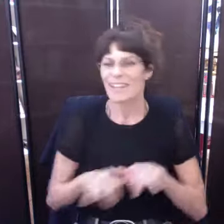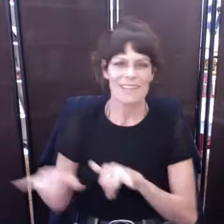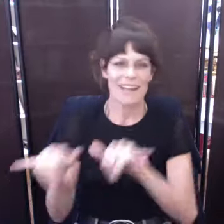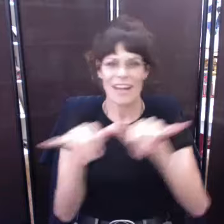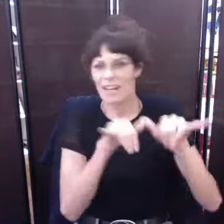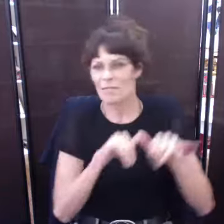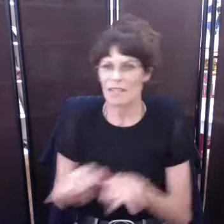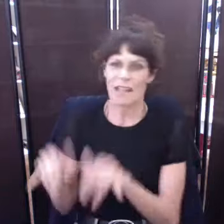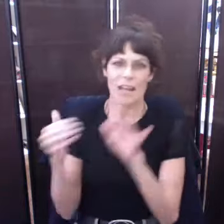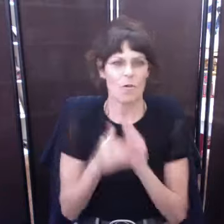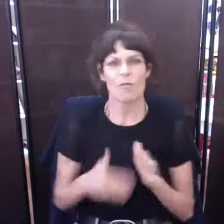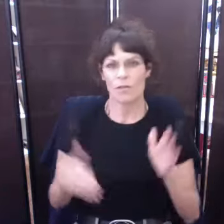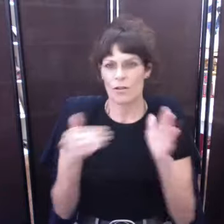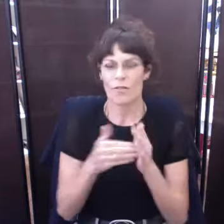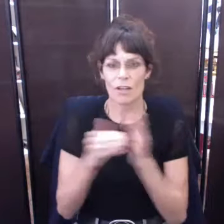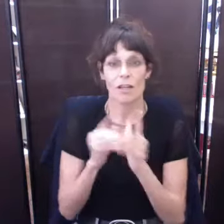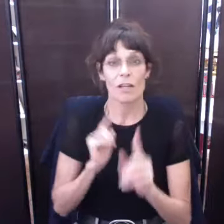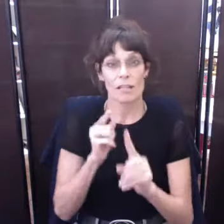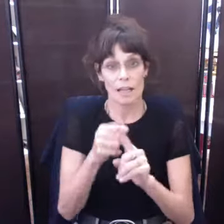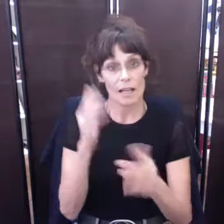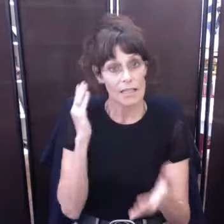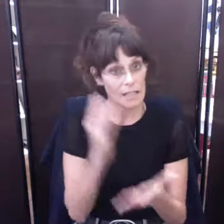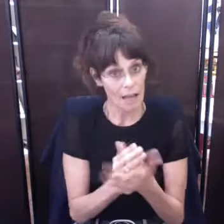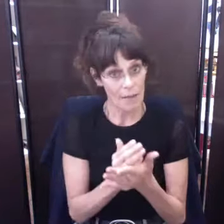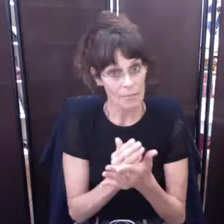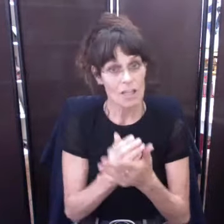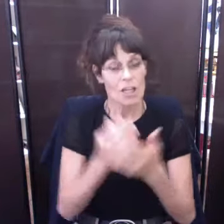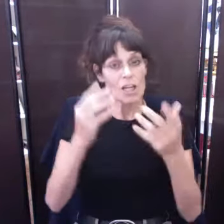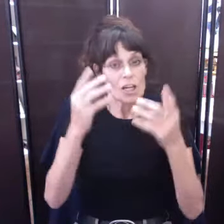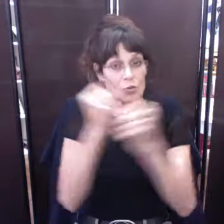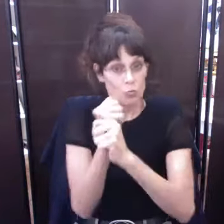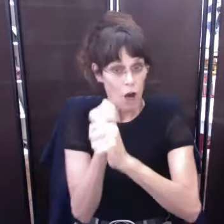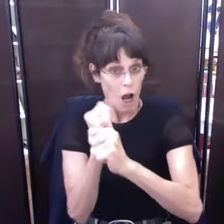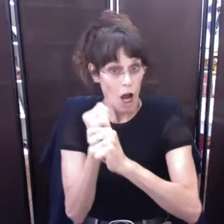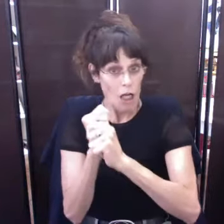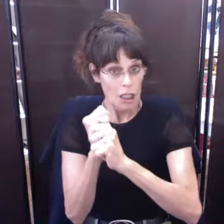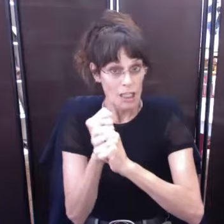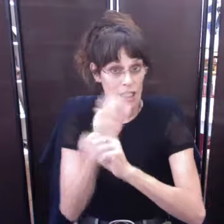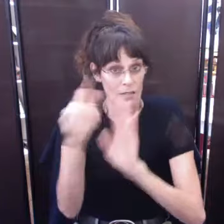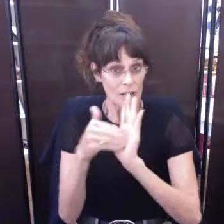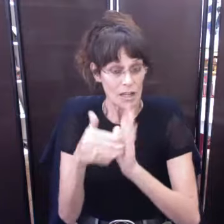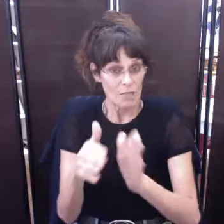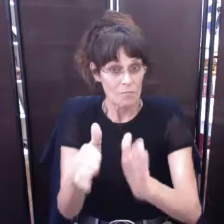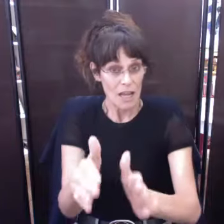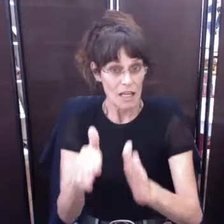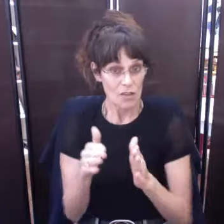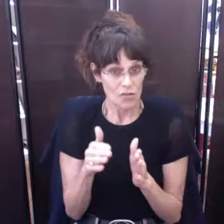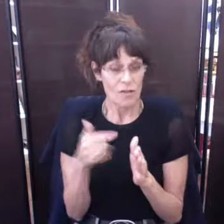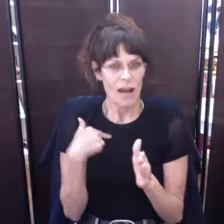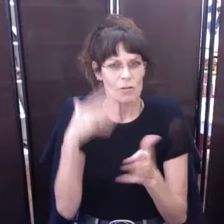over and over again until I started stopping trucks in the middle of Main Street in Menominee Falls. I would stop trucks. And what